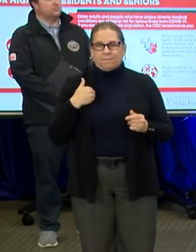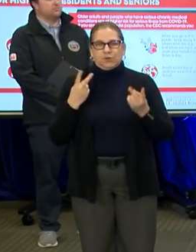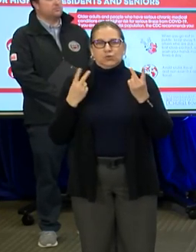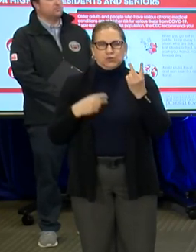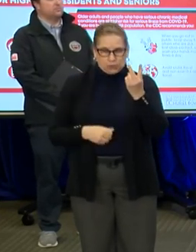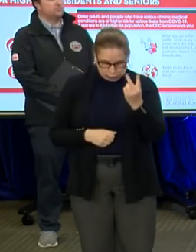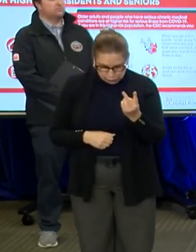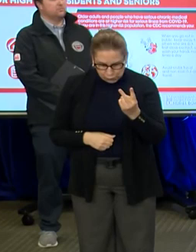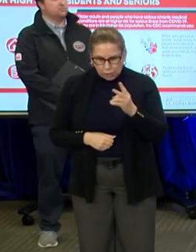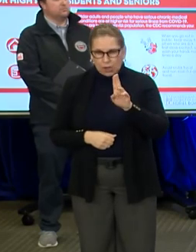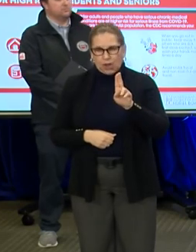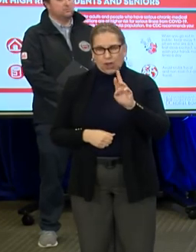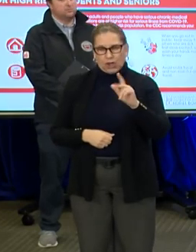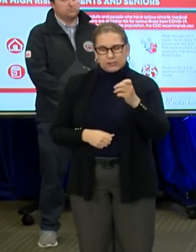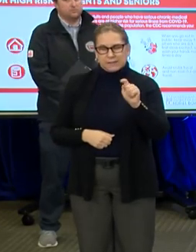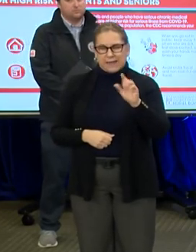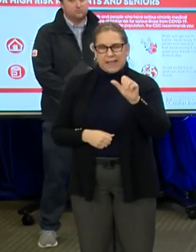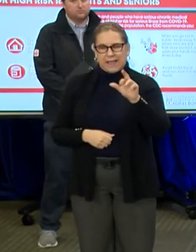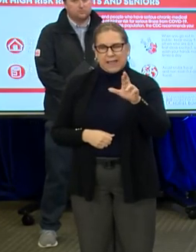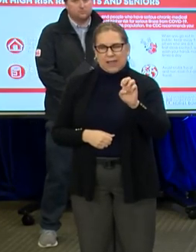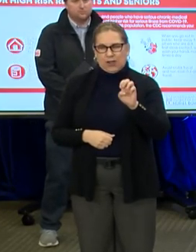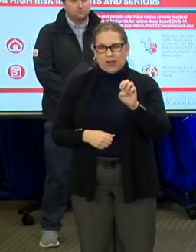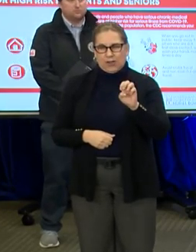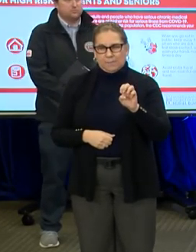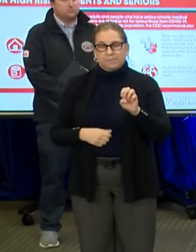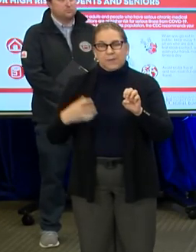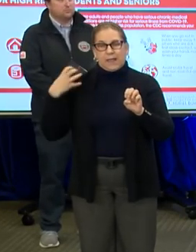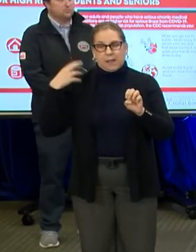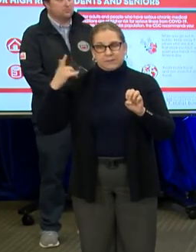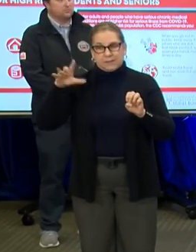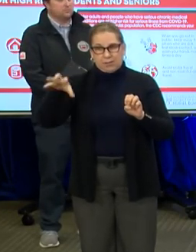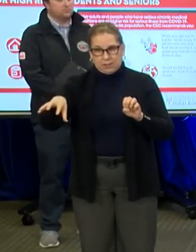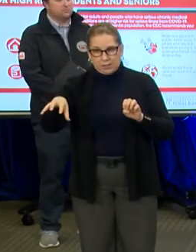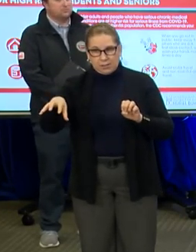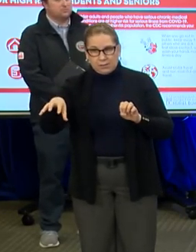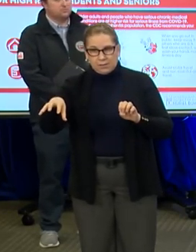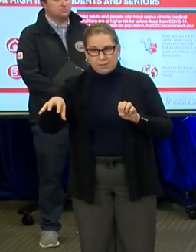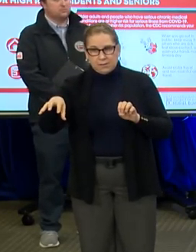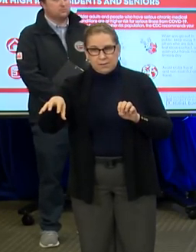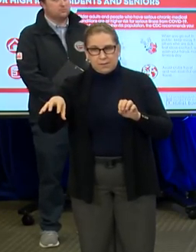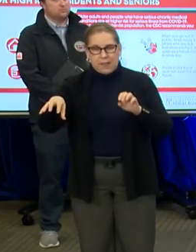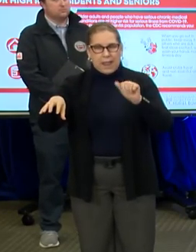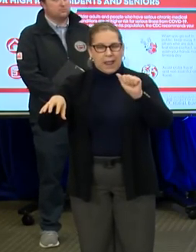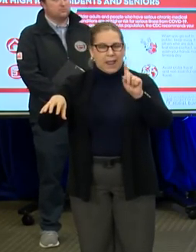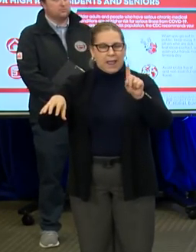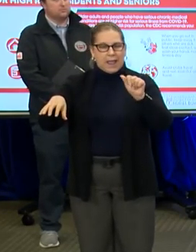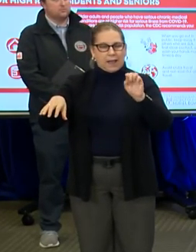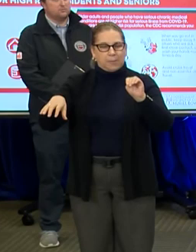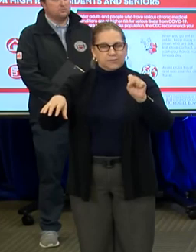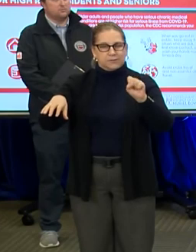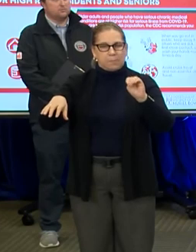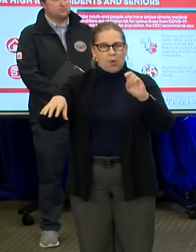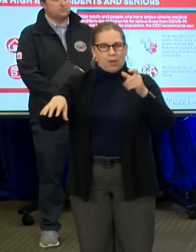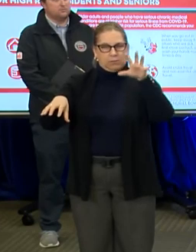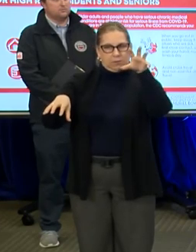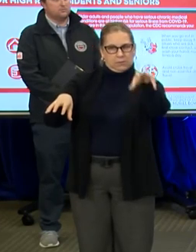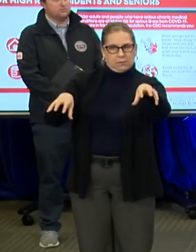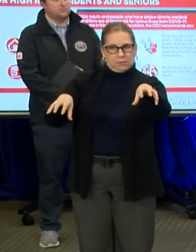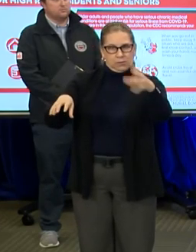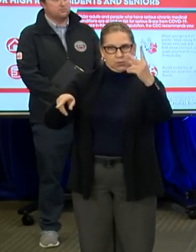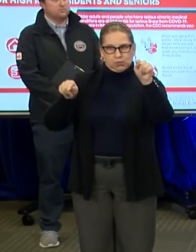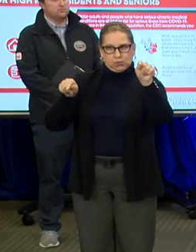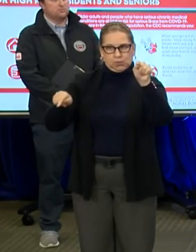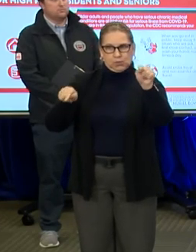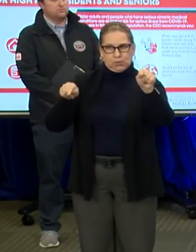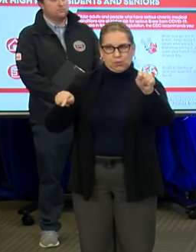one in Adams Morgan. Both facilities are open 7 days a week from 8 a.m. to 8 p.m. and offer tested